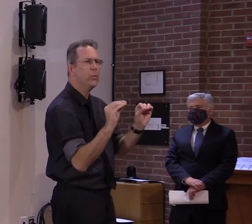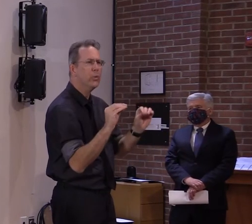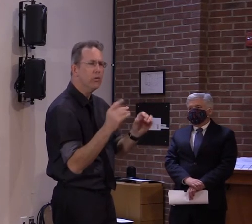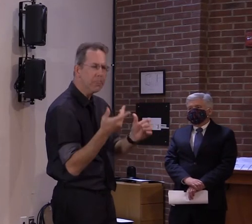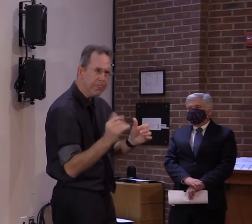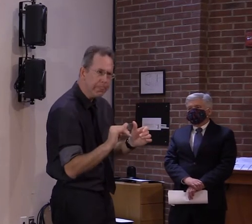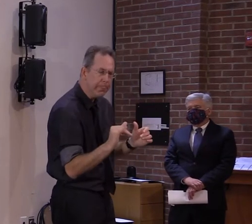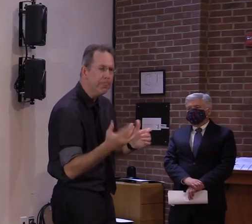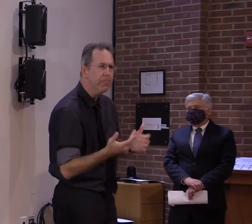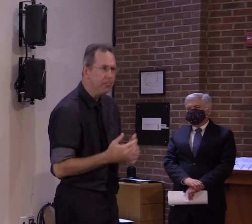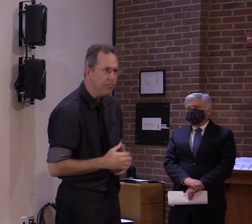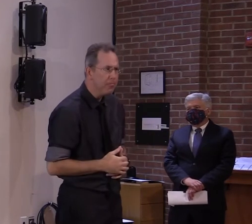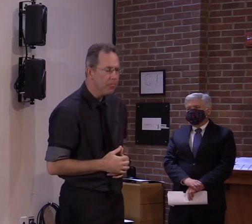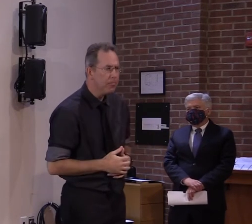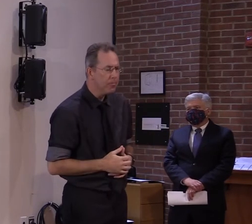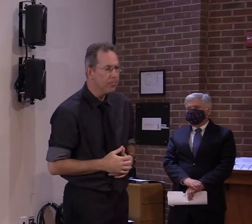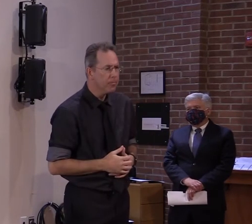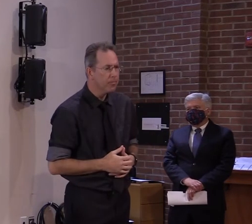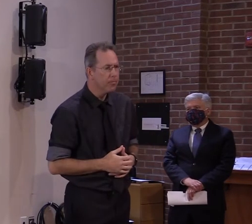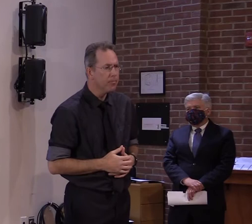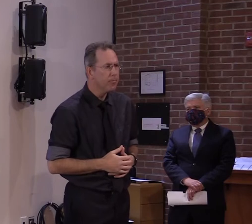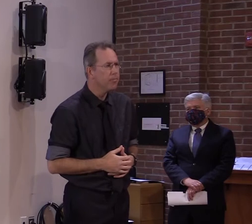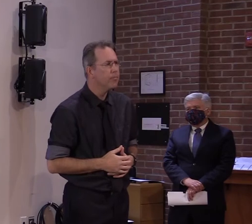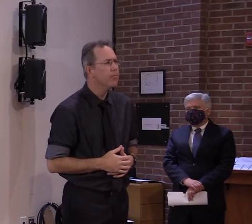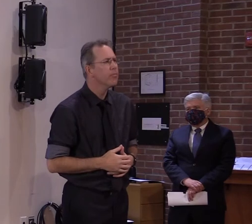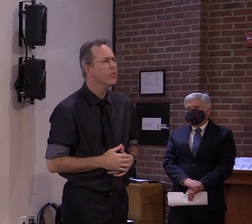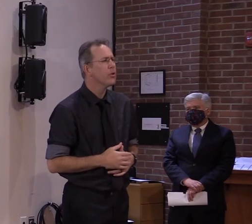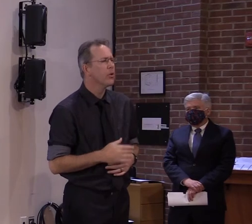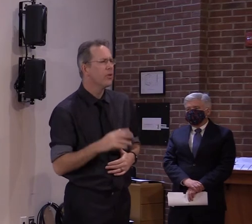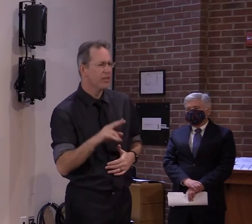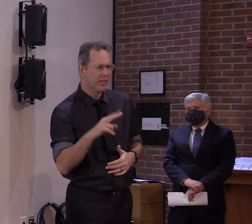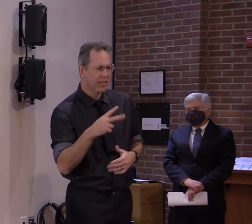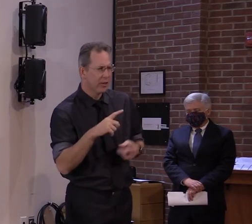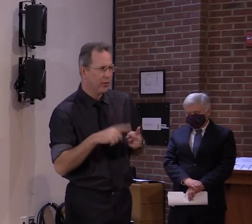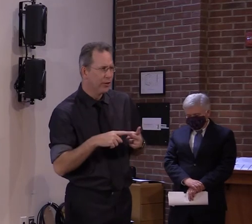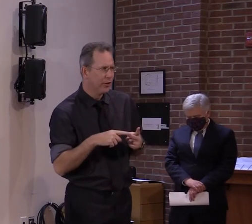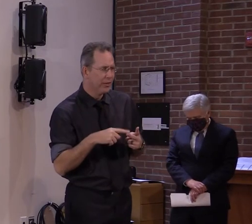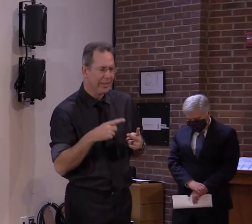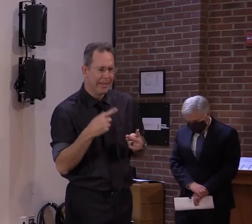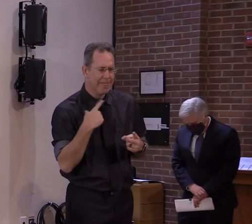Your other question, could you repeat the other question?